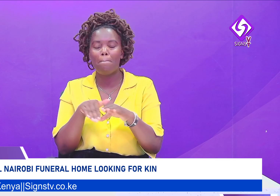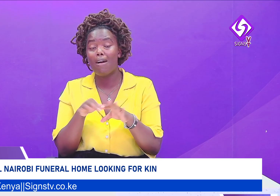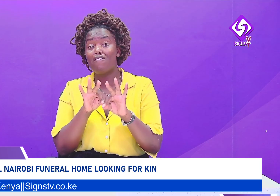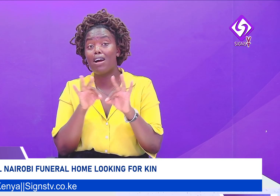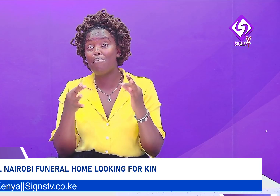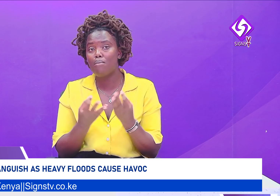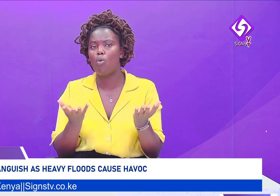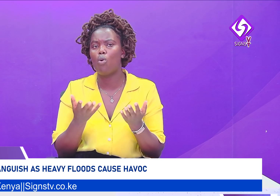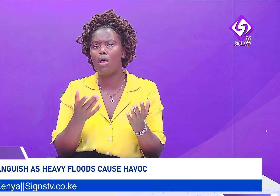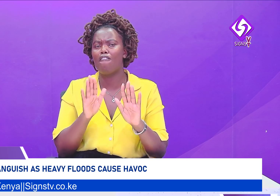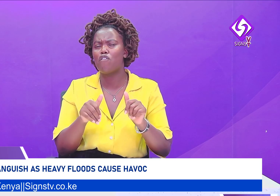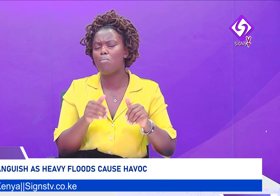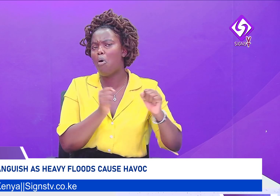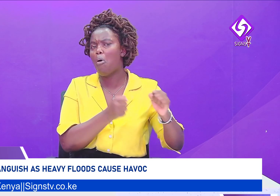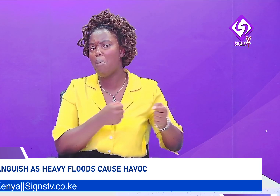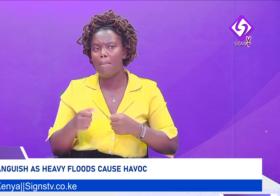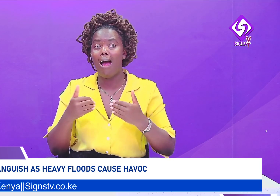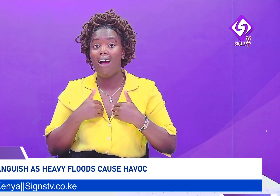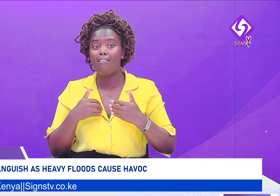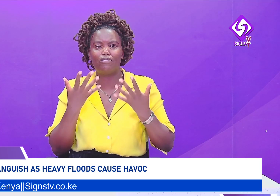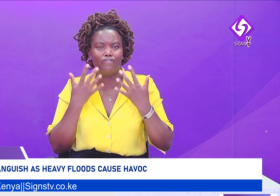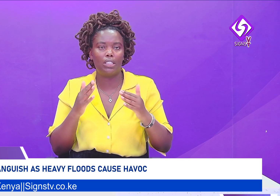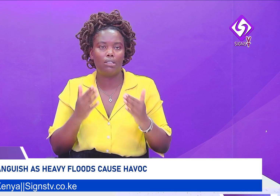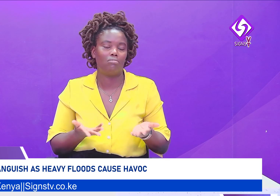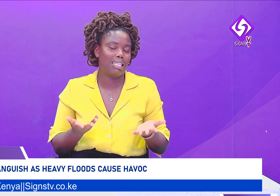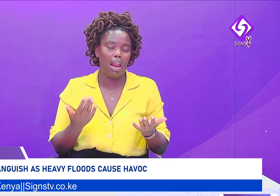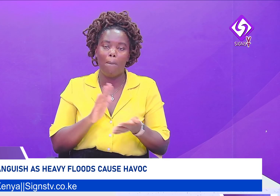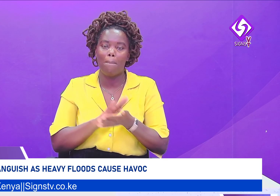300 families from Homa Bay been